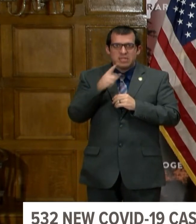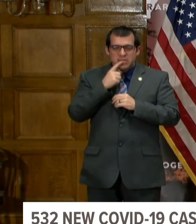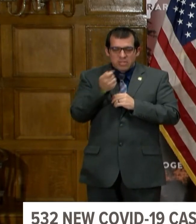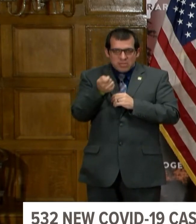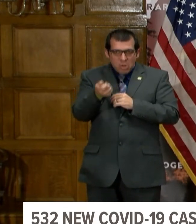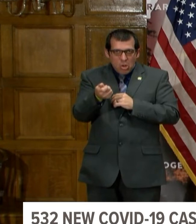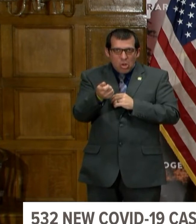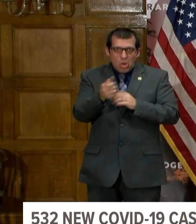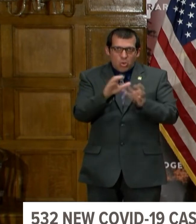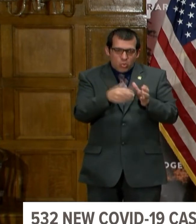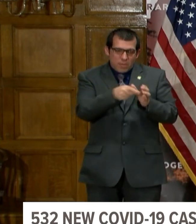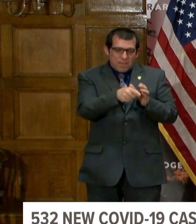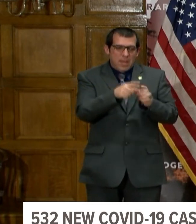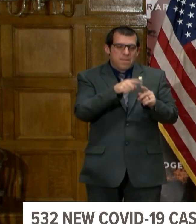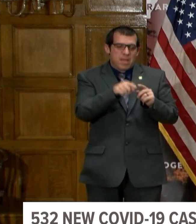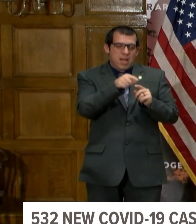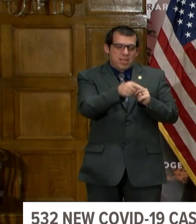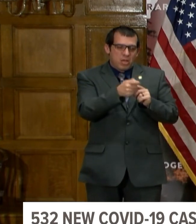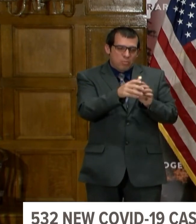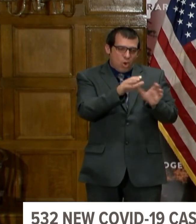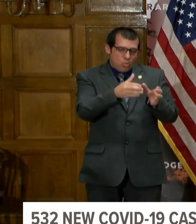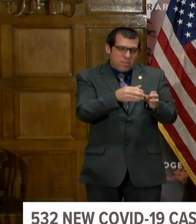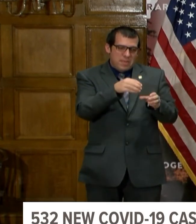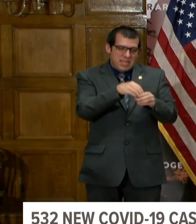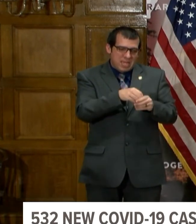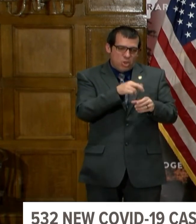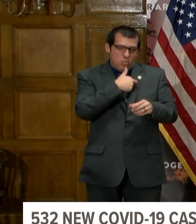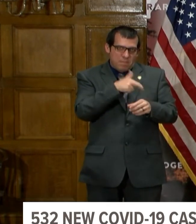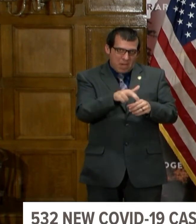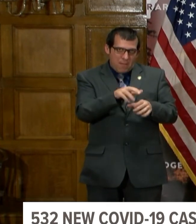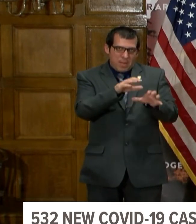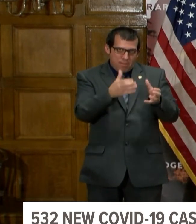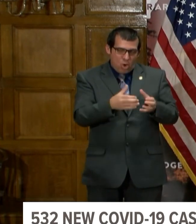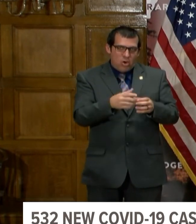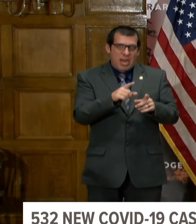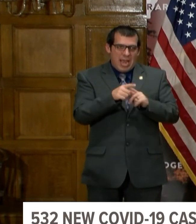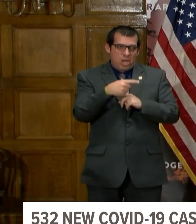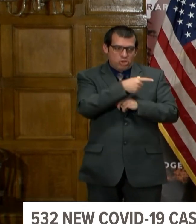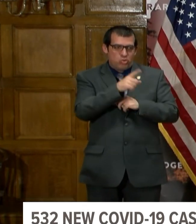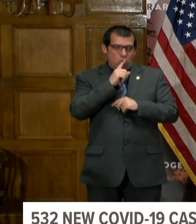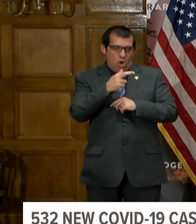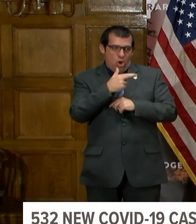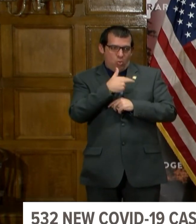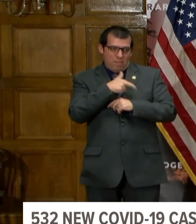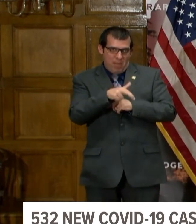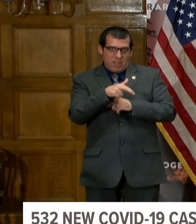it is a small minority in the Republican Party, and as you are a Republican governor,